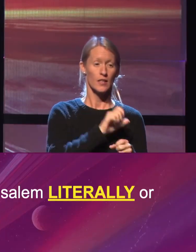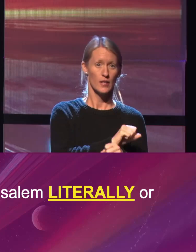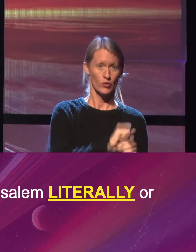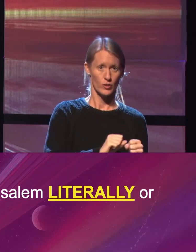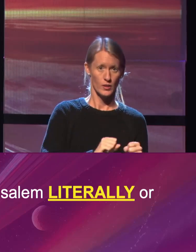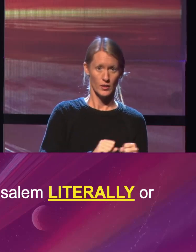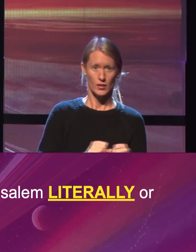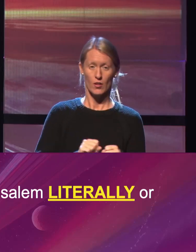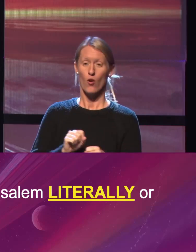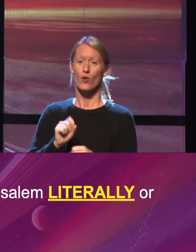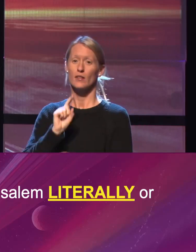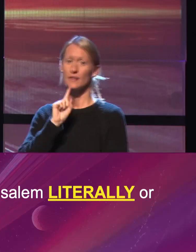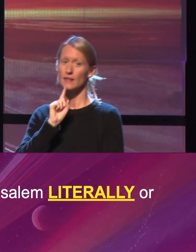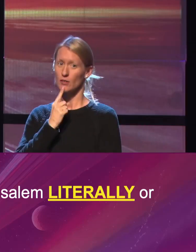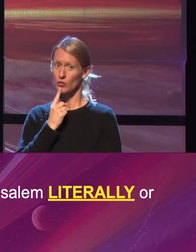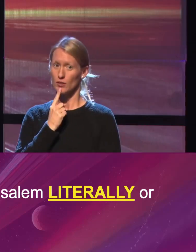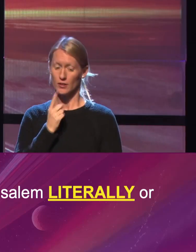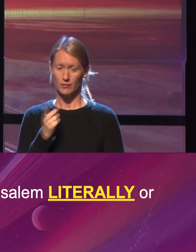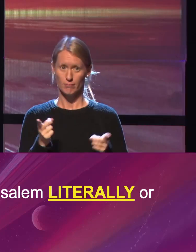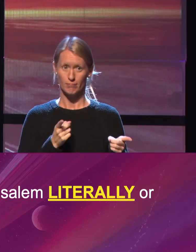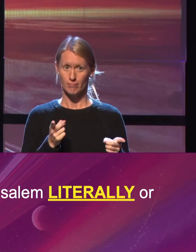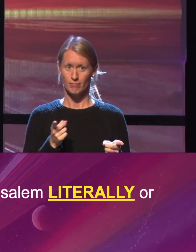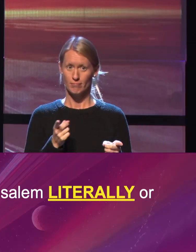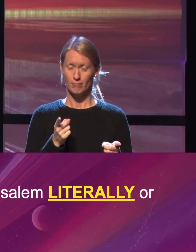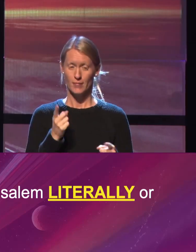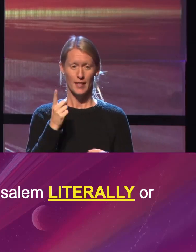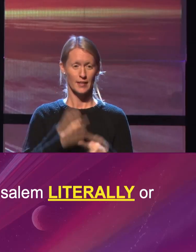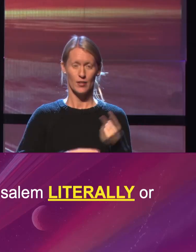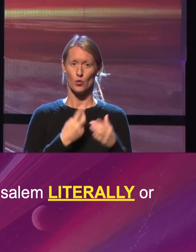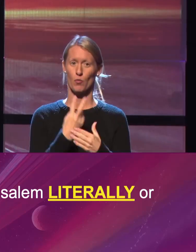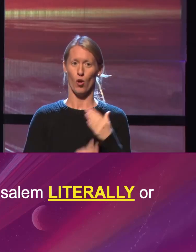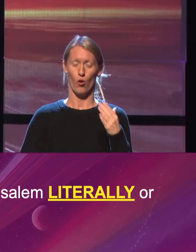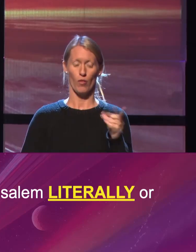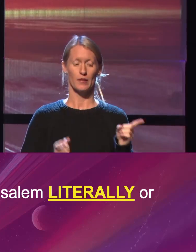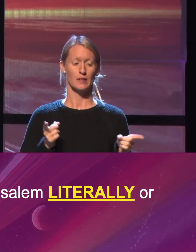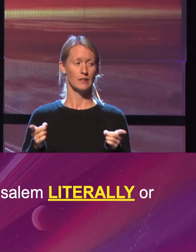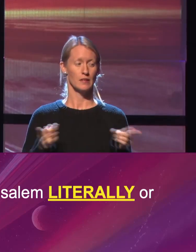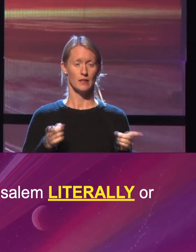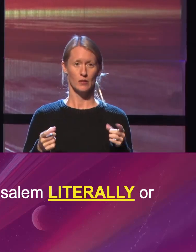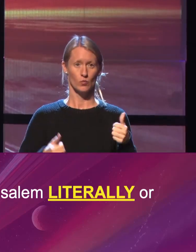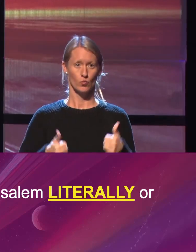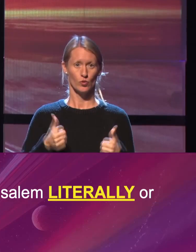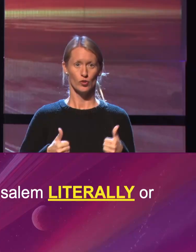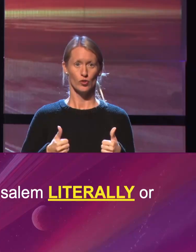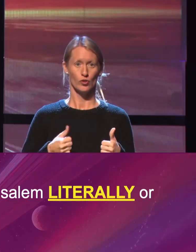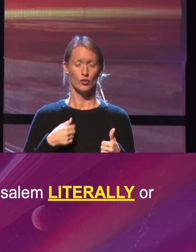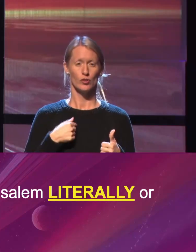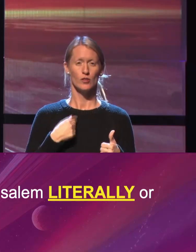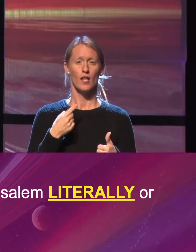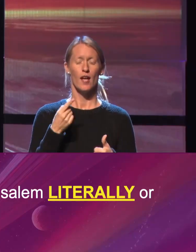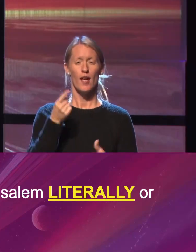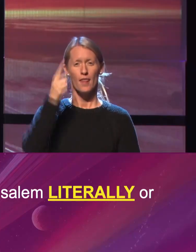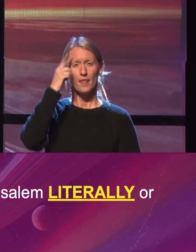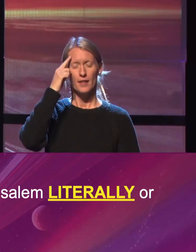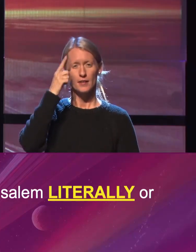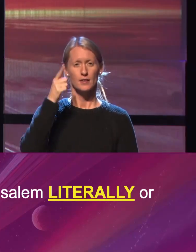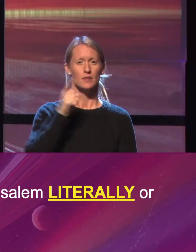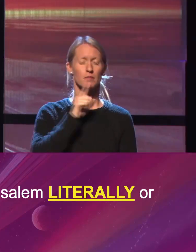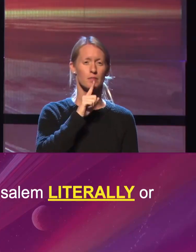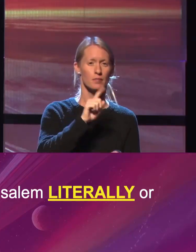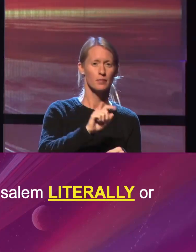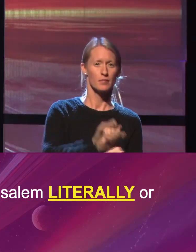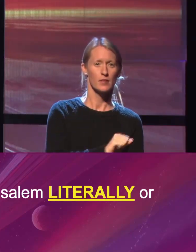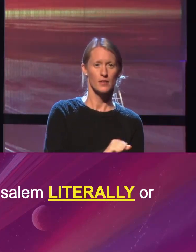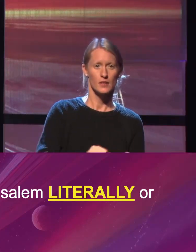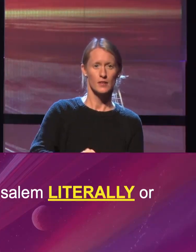seriously. I don't think we can do both. I think that when people try to take it literally, we move into the realm of